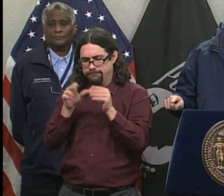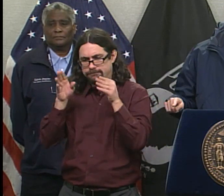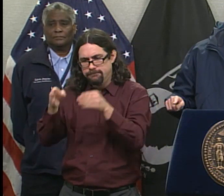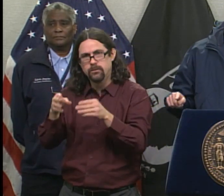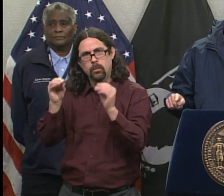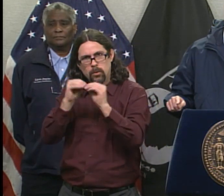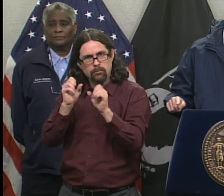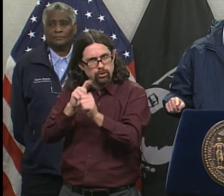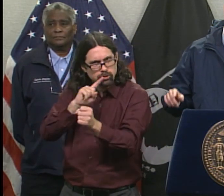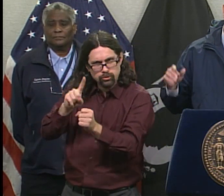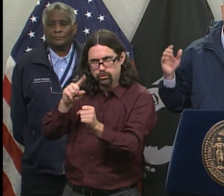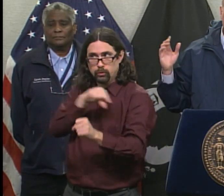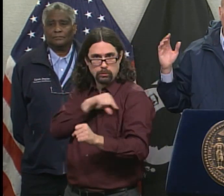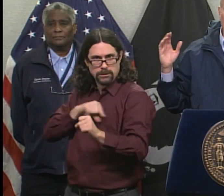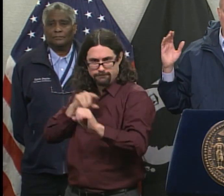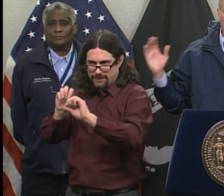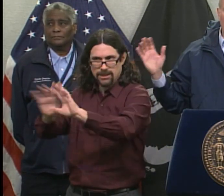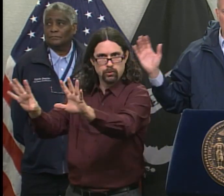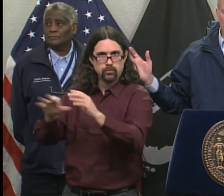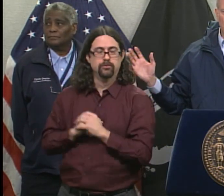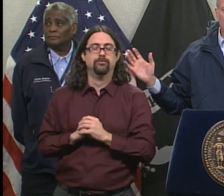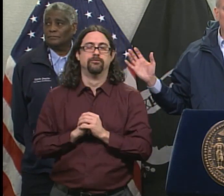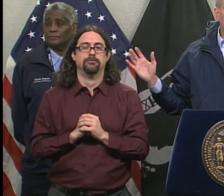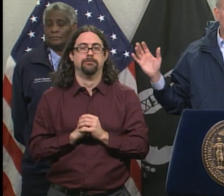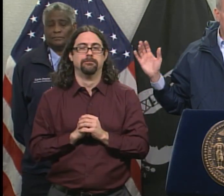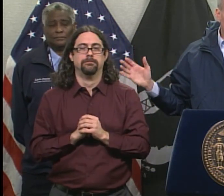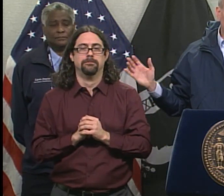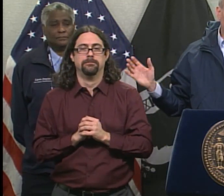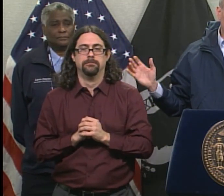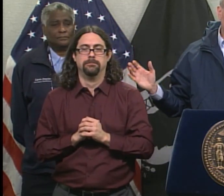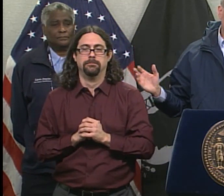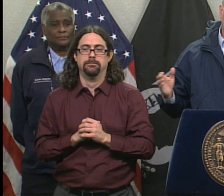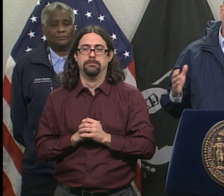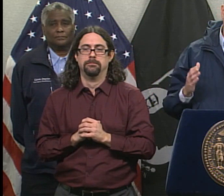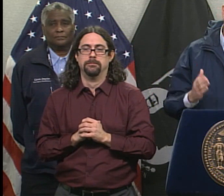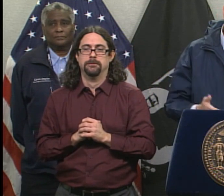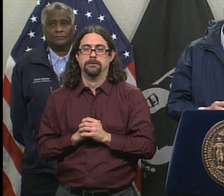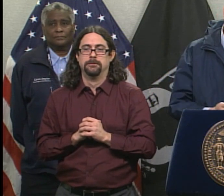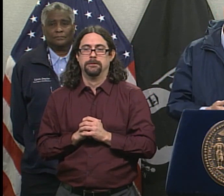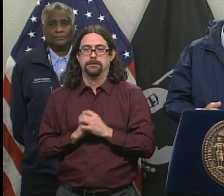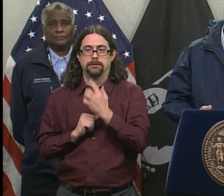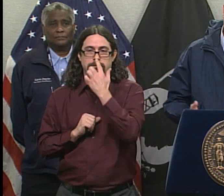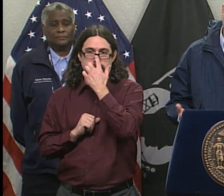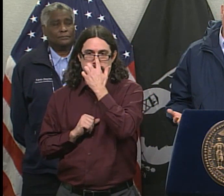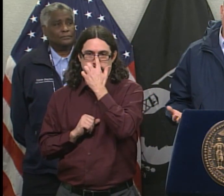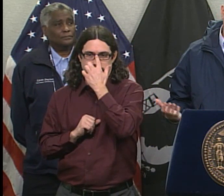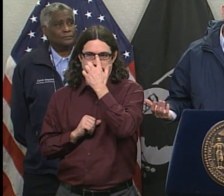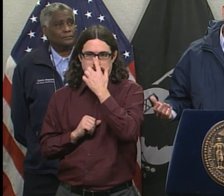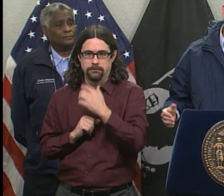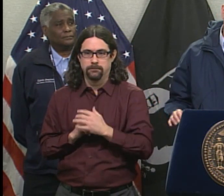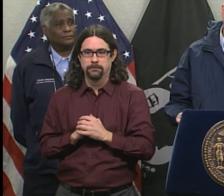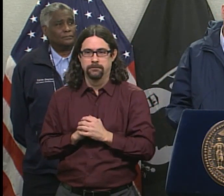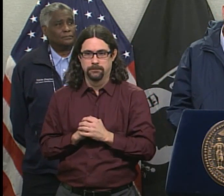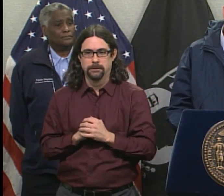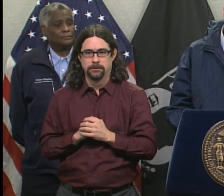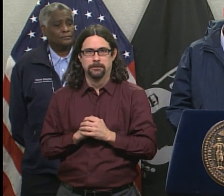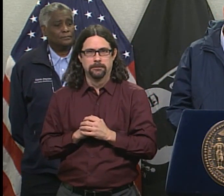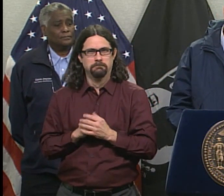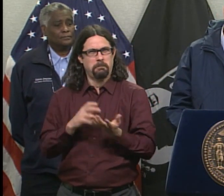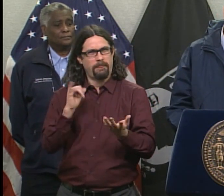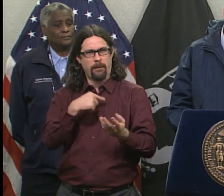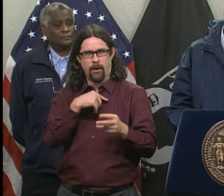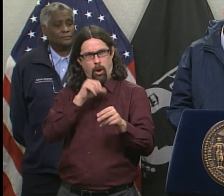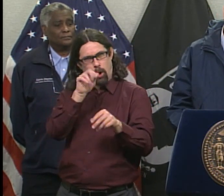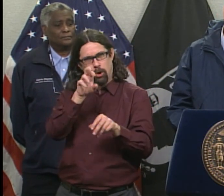city is the need greatest. And so that, I think, is going to make a big difference. If I'm living in the neighborhoods I mentioned, like the ones I saw,